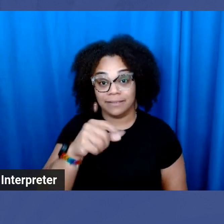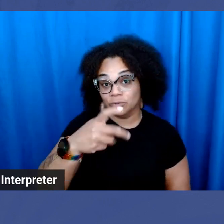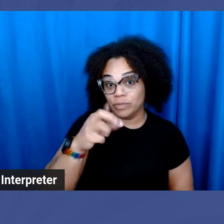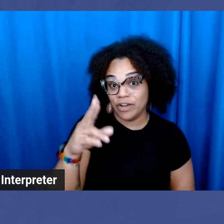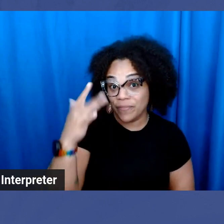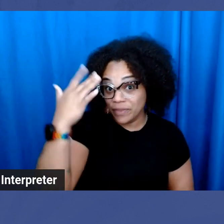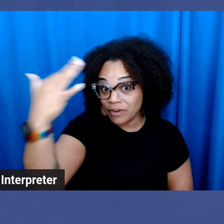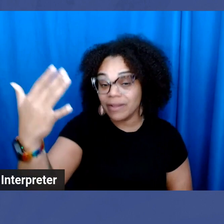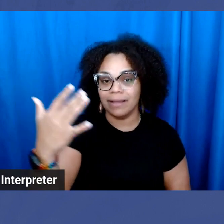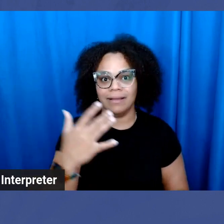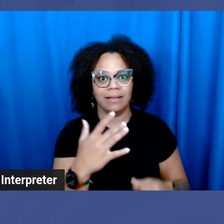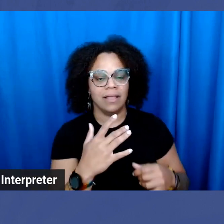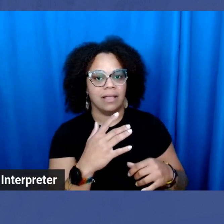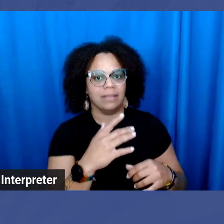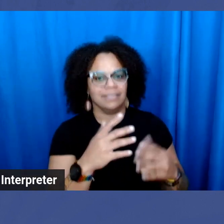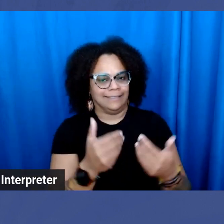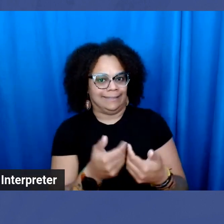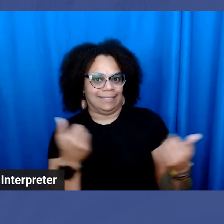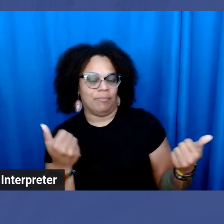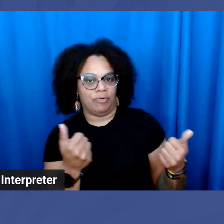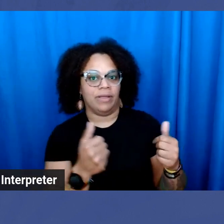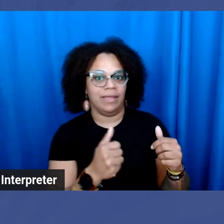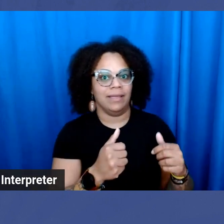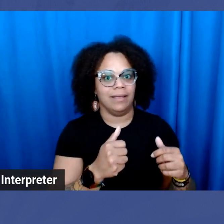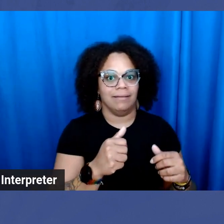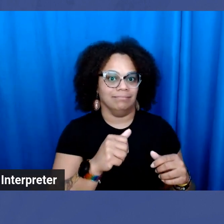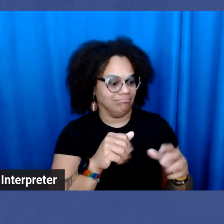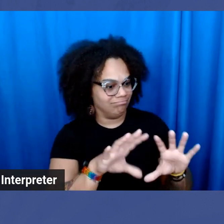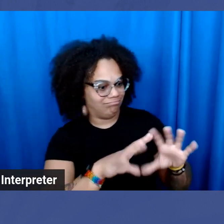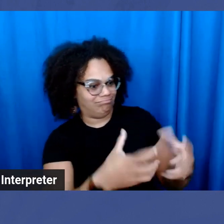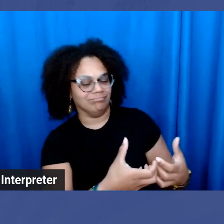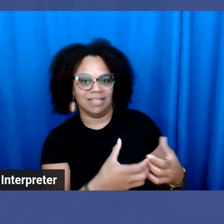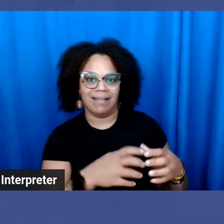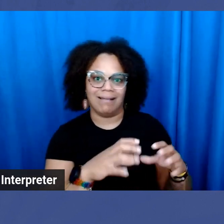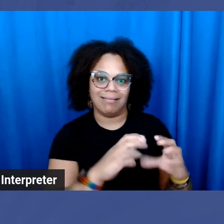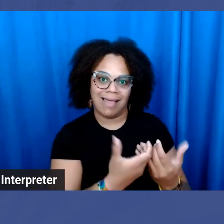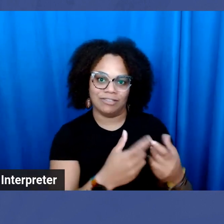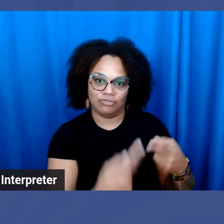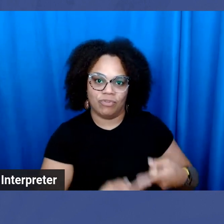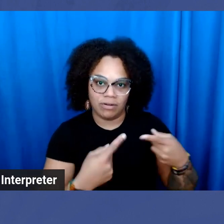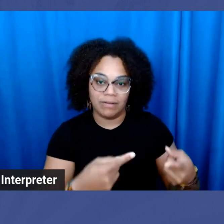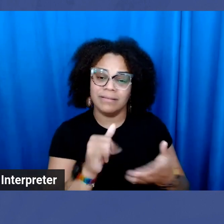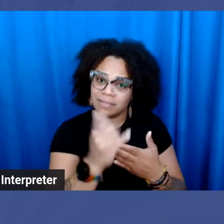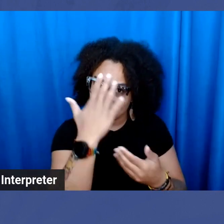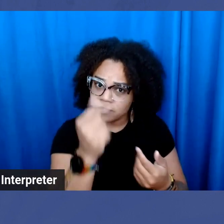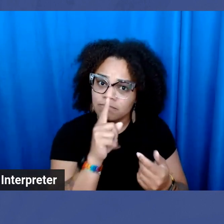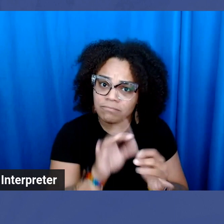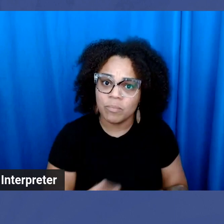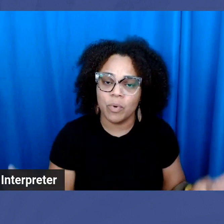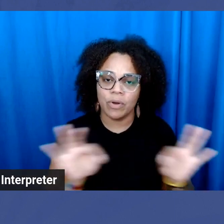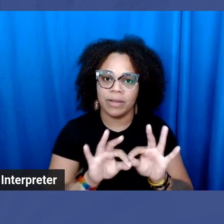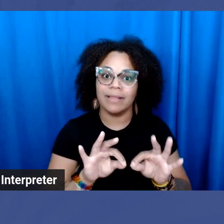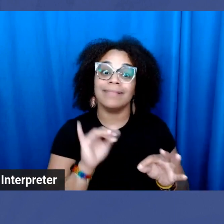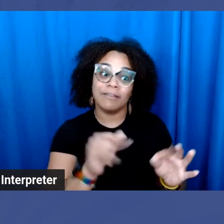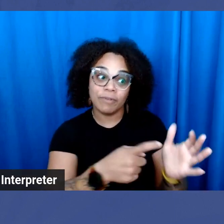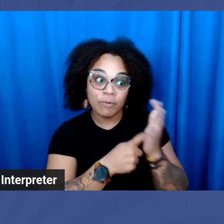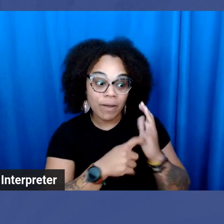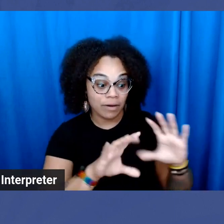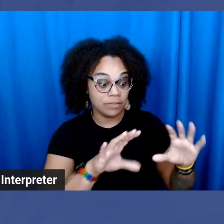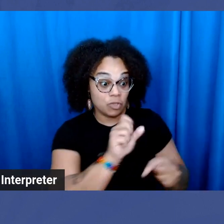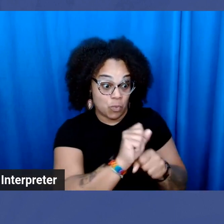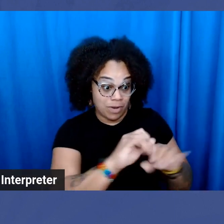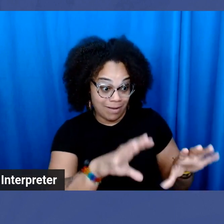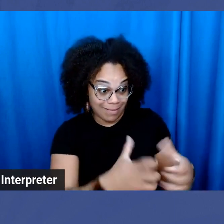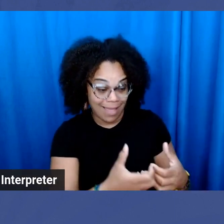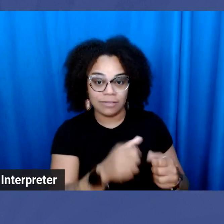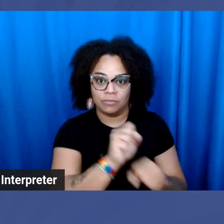class struggle. This is why class struggle is so important. It calls for liberation through working class and underclass